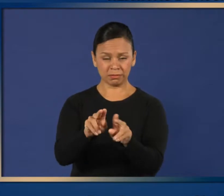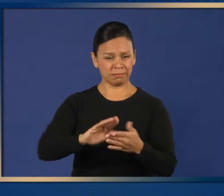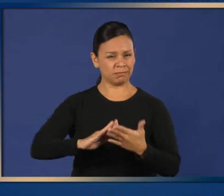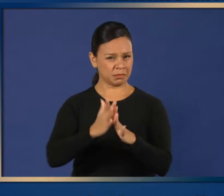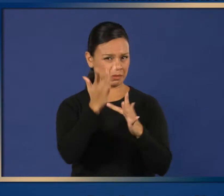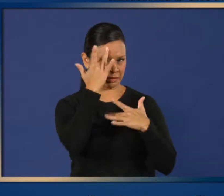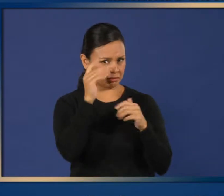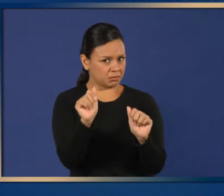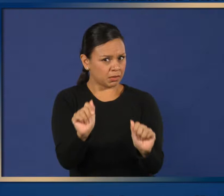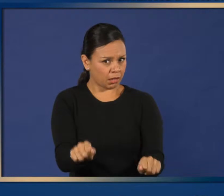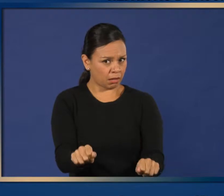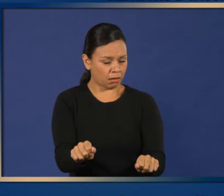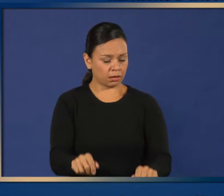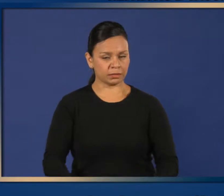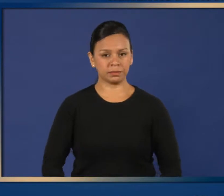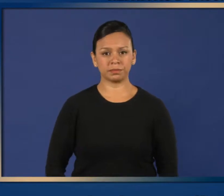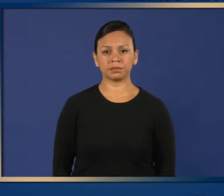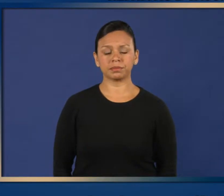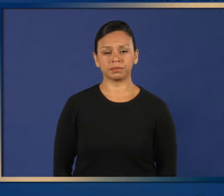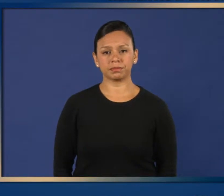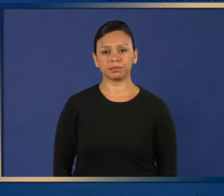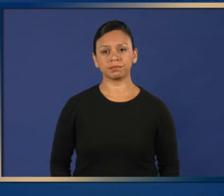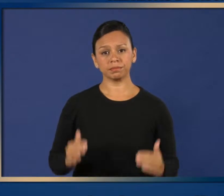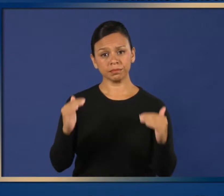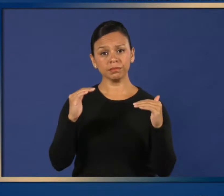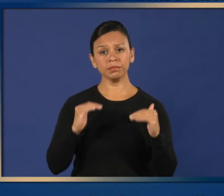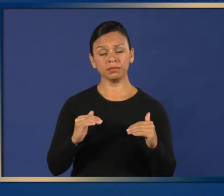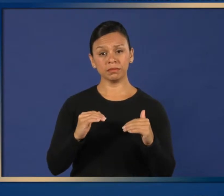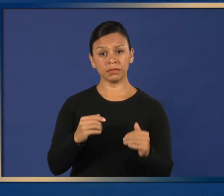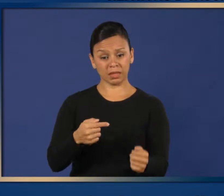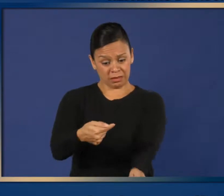sharing needles when injecting drugs,